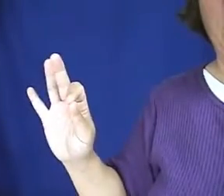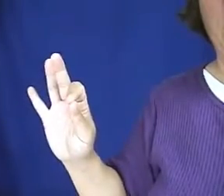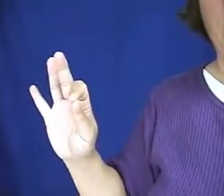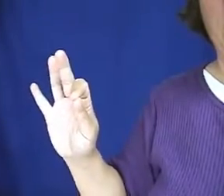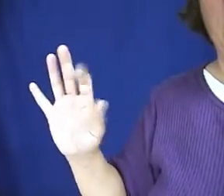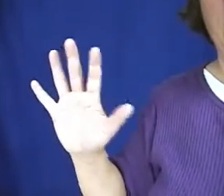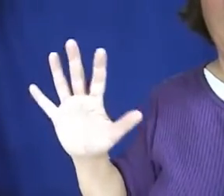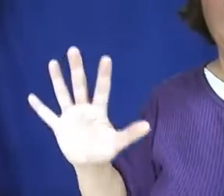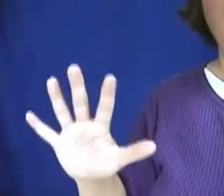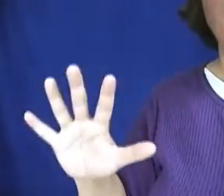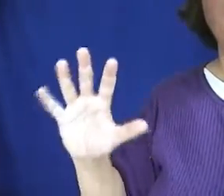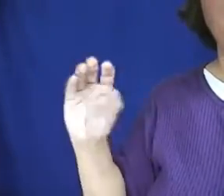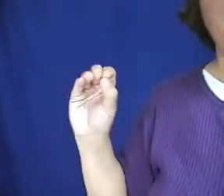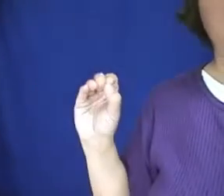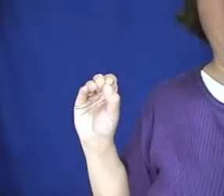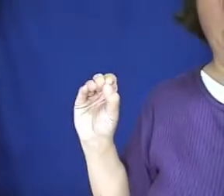49, 50,